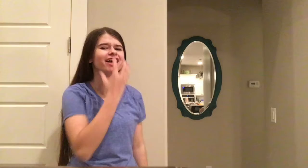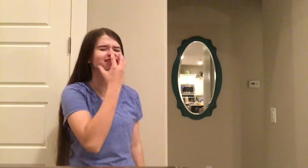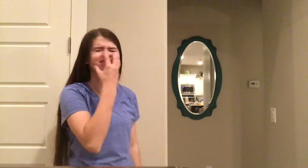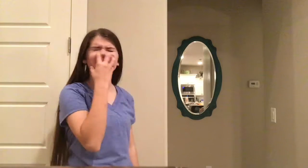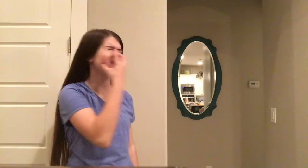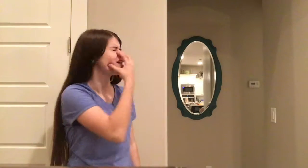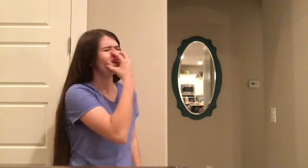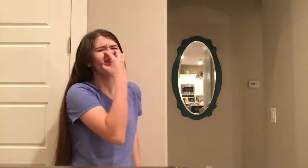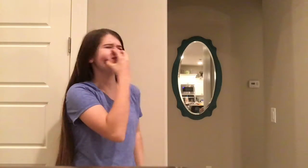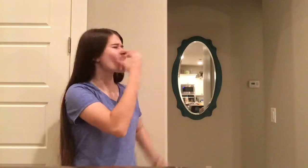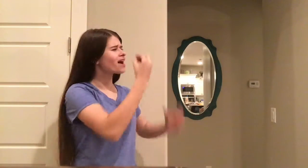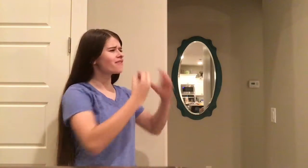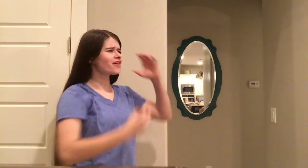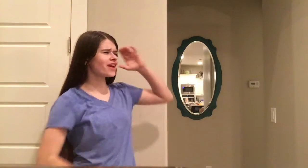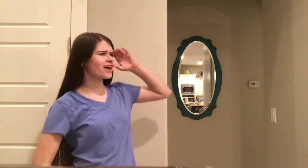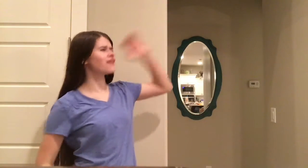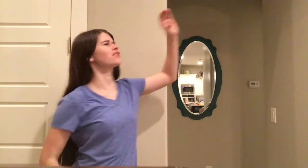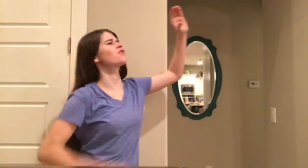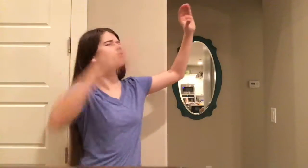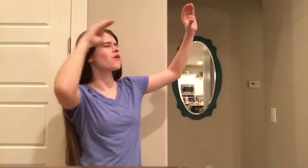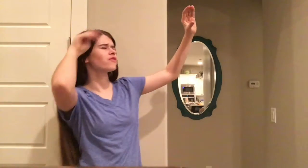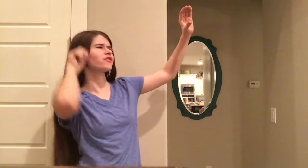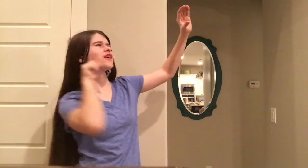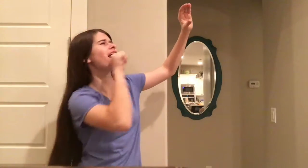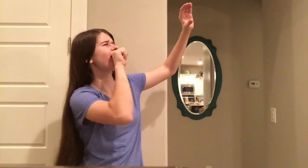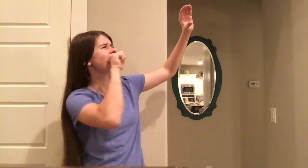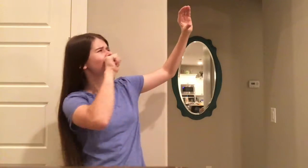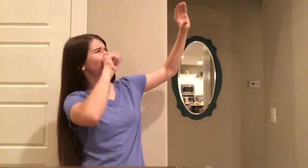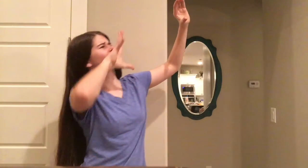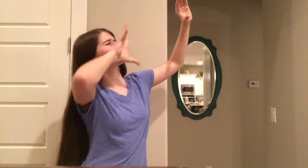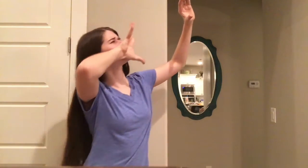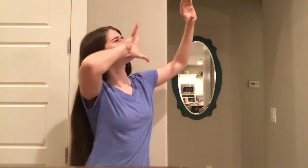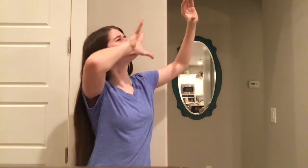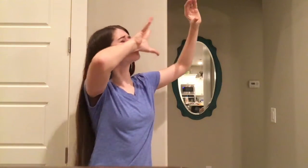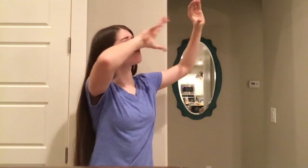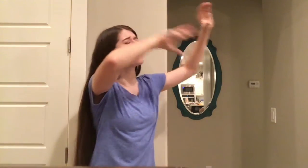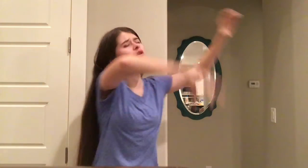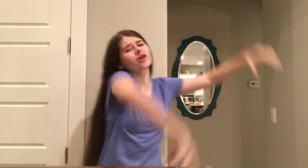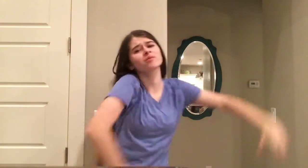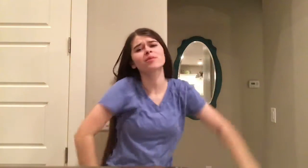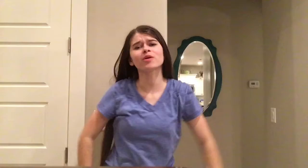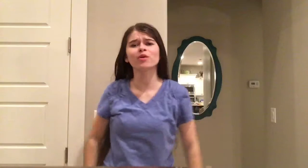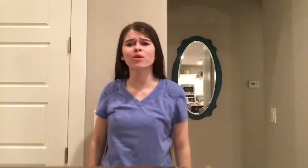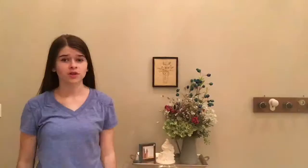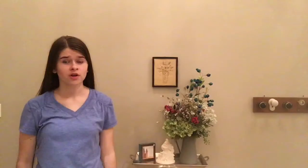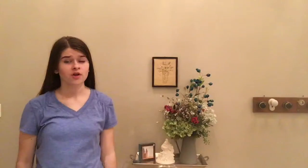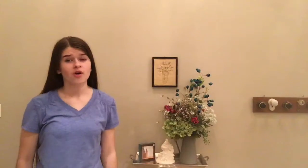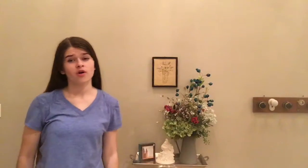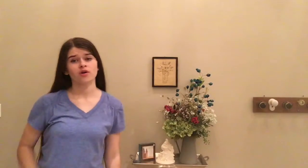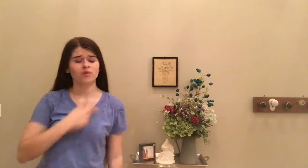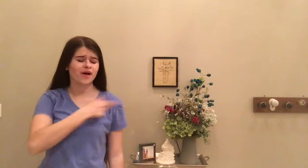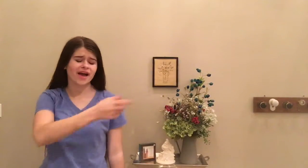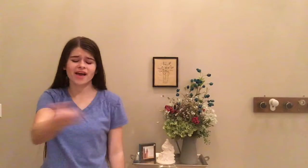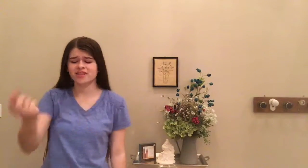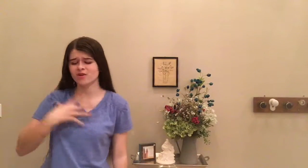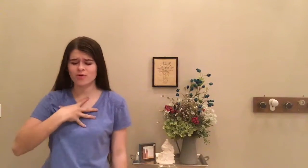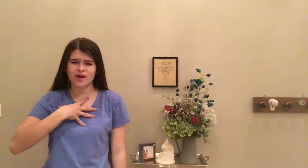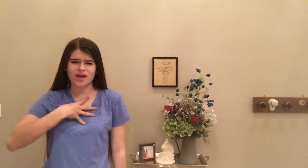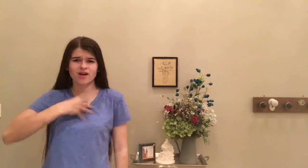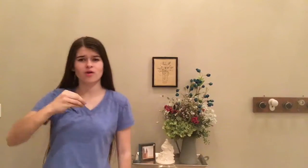You'll never hear the wolf cry to the blue corn moon Or whether we are